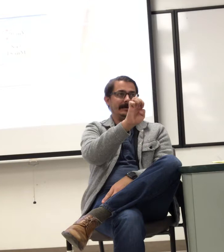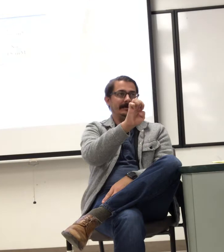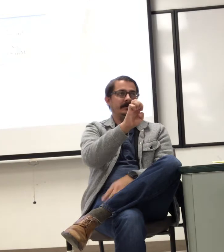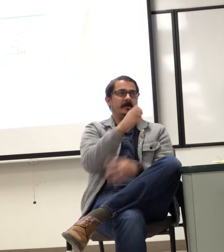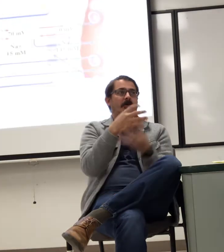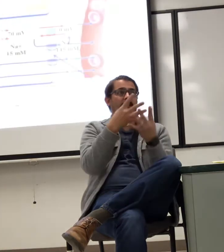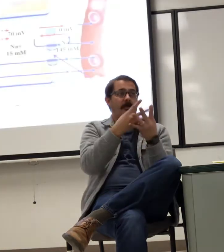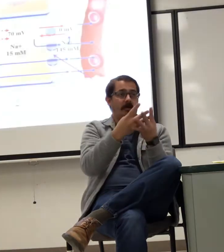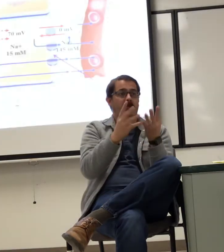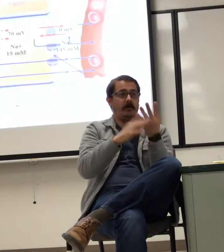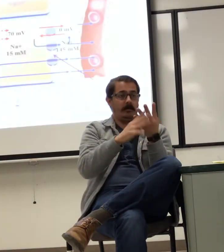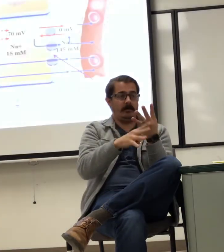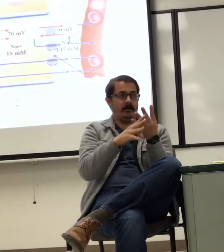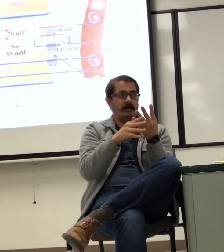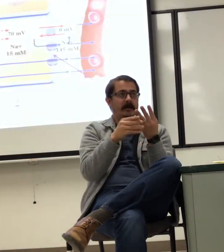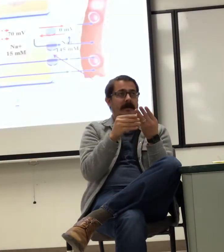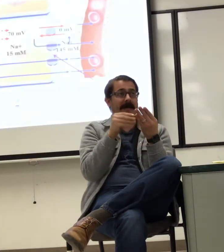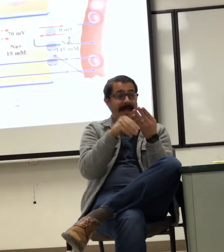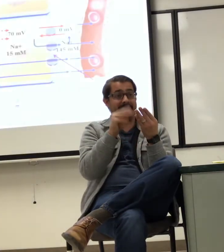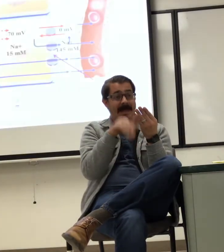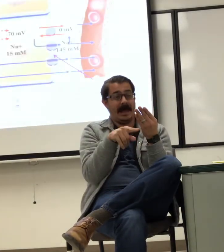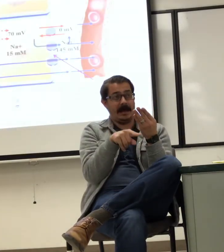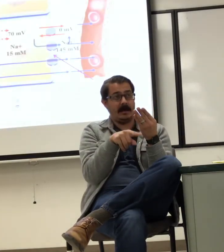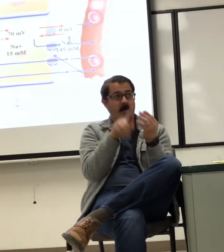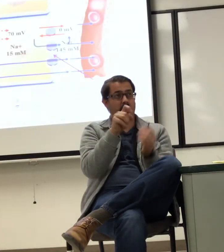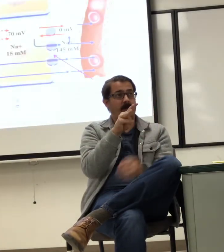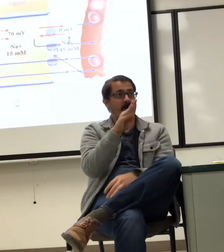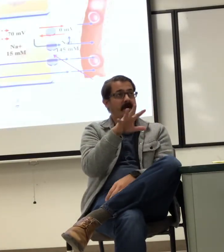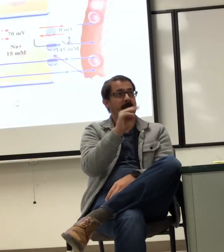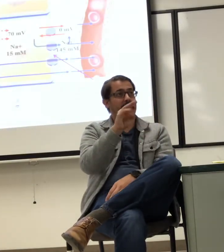is 145 millimolar.